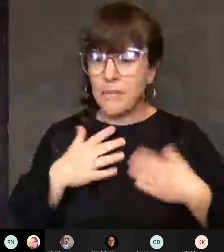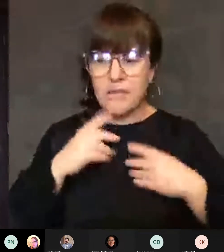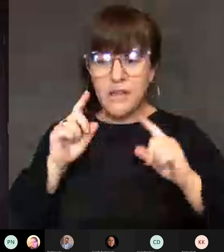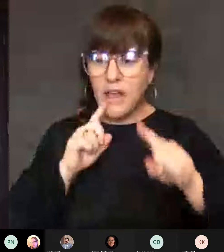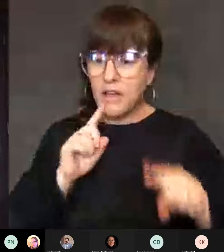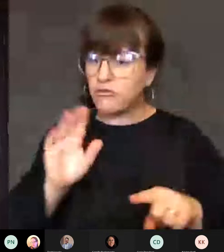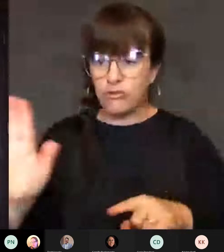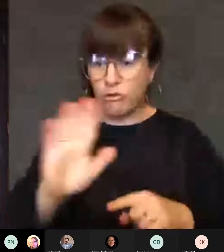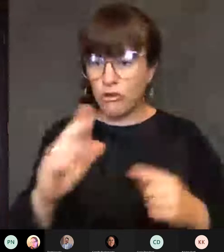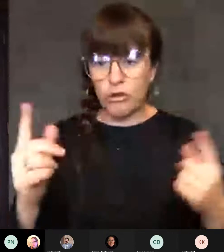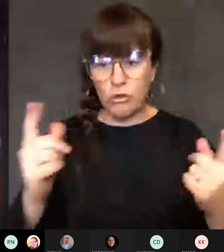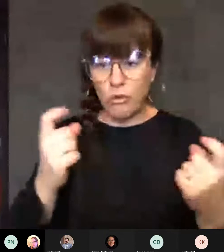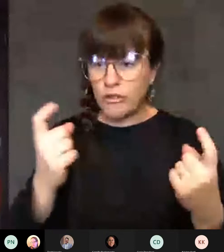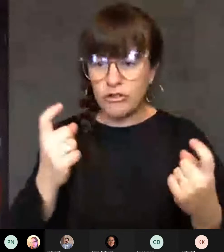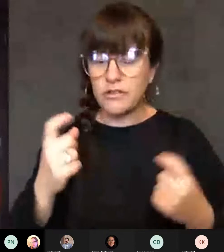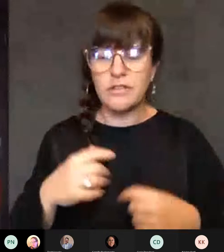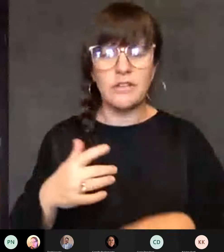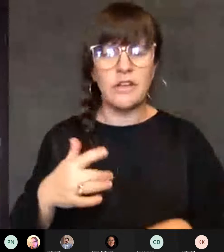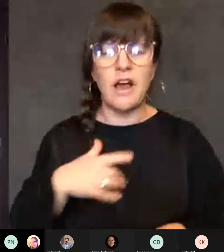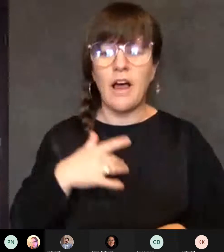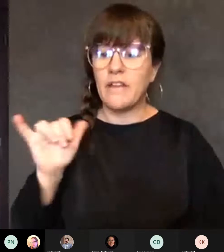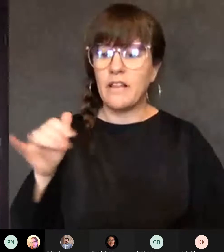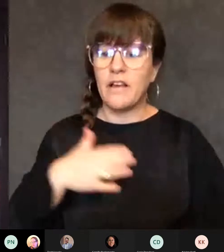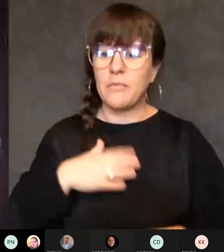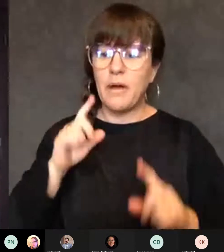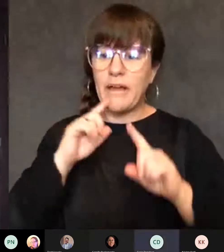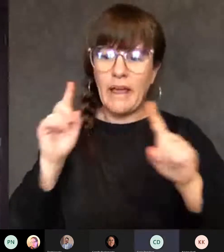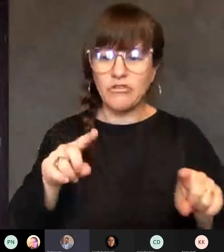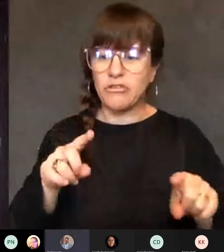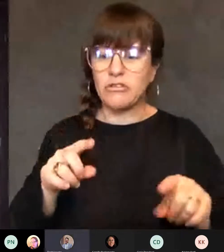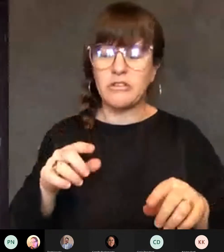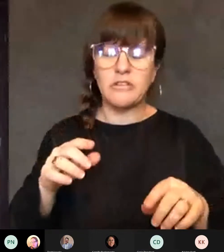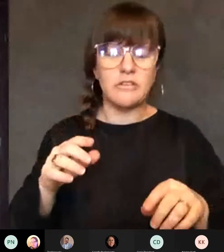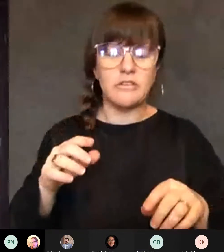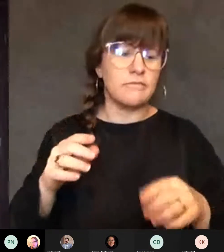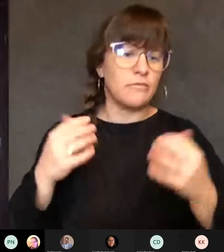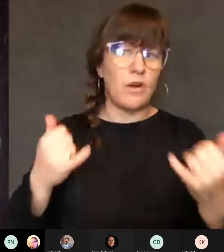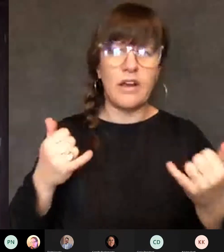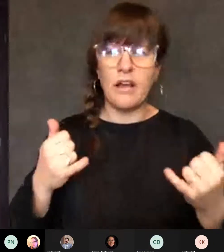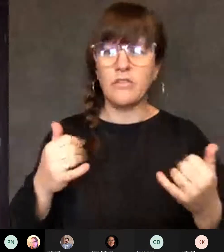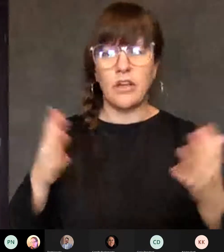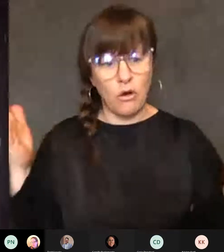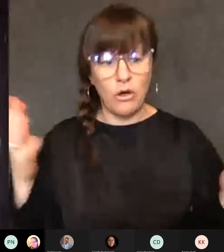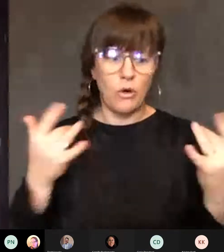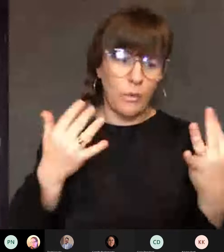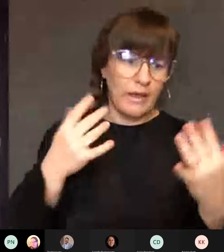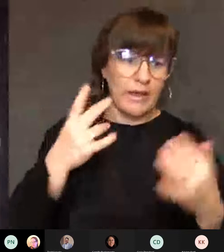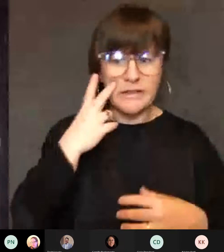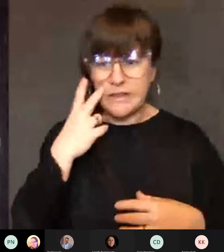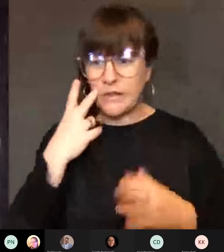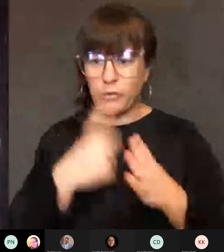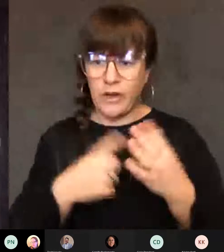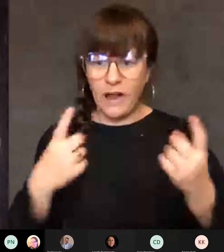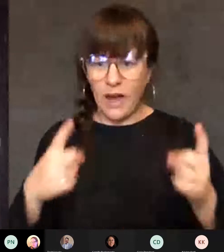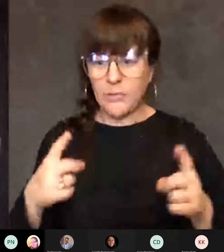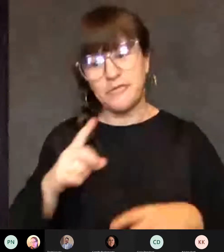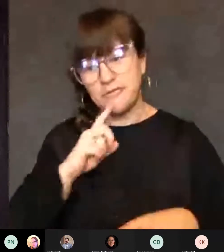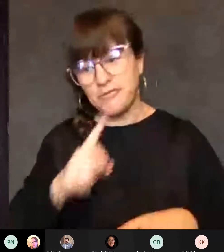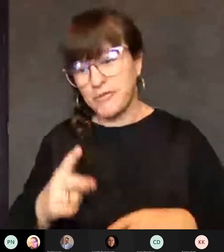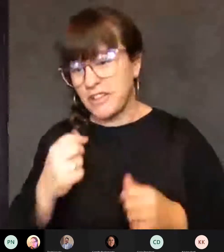I feel like so many of my answers to questions right now are, we're going to keep working on it and wait and see, because everything is